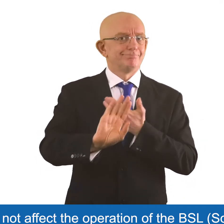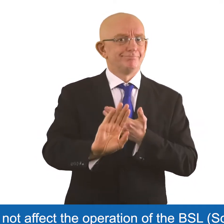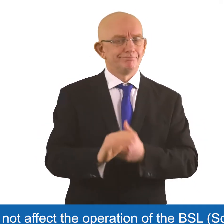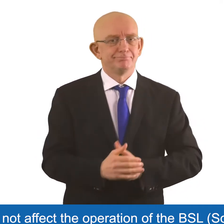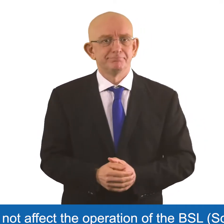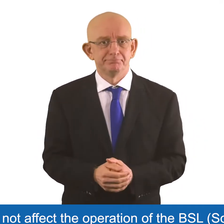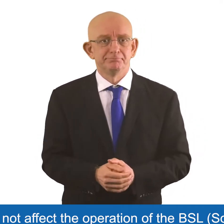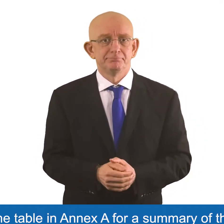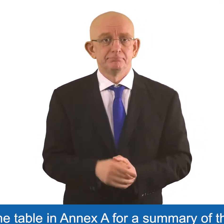2015.